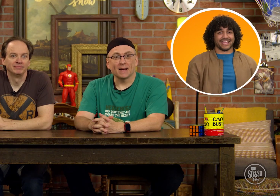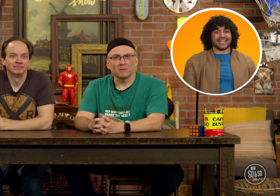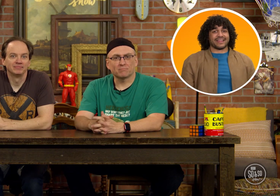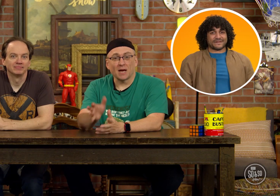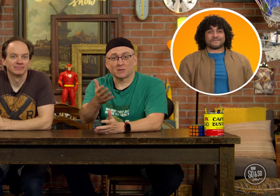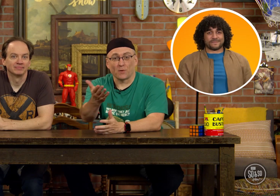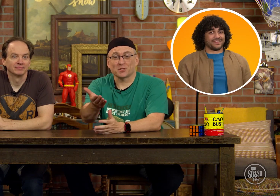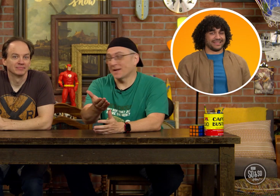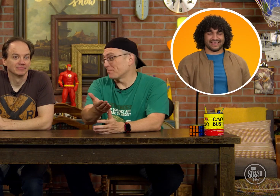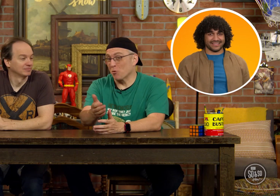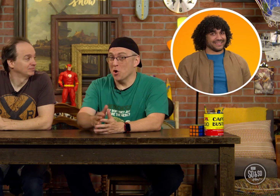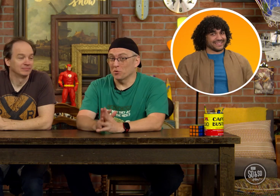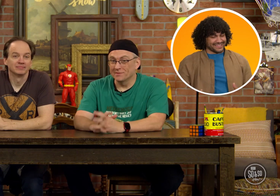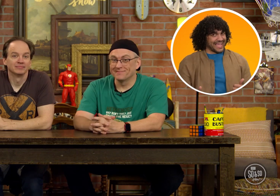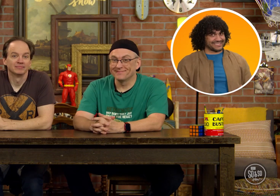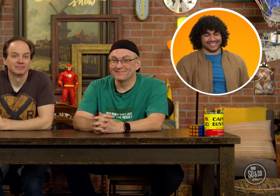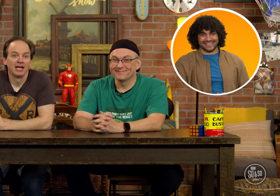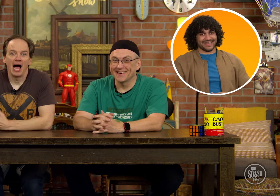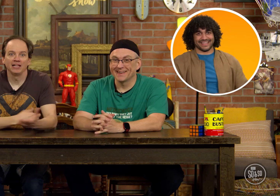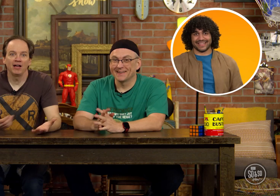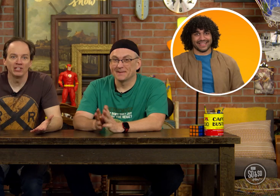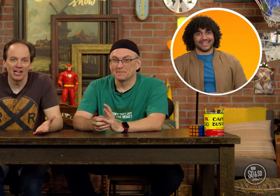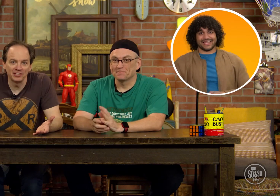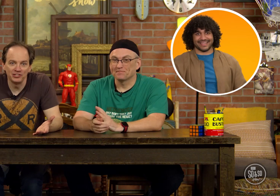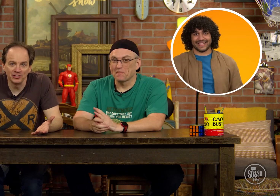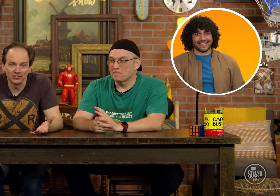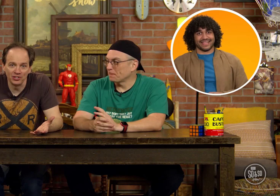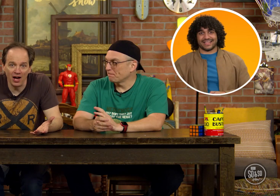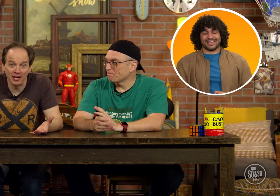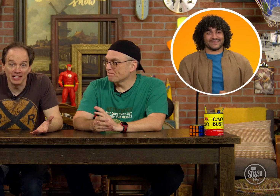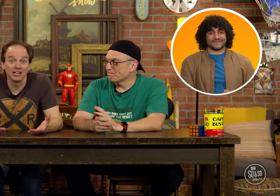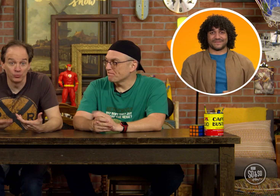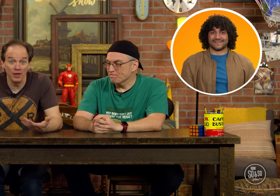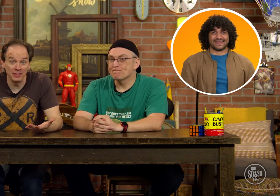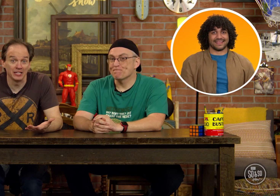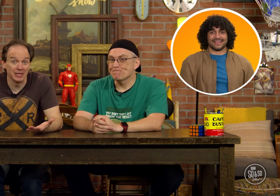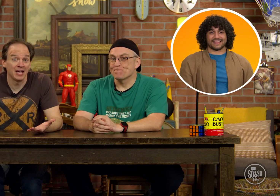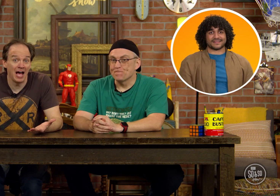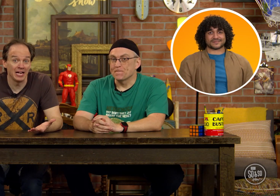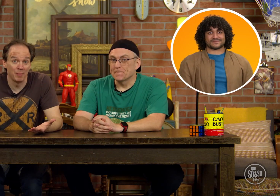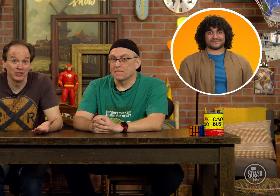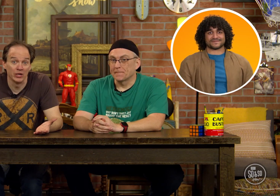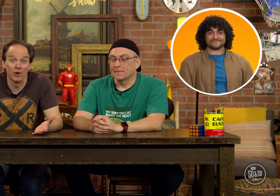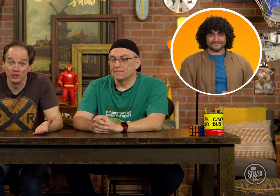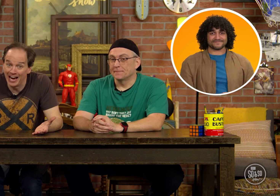yeah you take Direction like a pro thanks I love the lesson Jesus taught it it's one thing to be kind by doing what you're